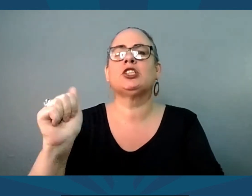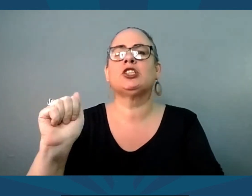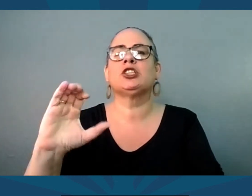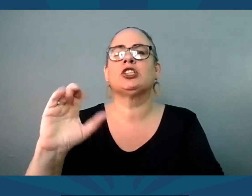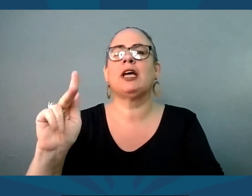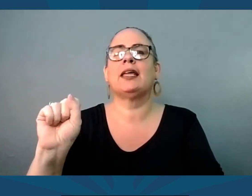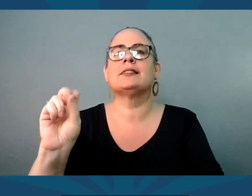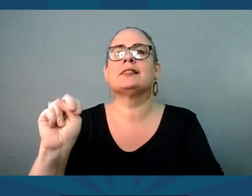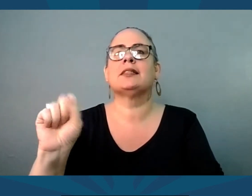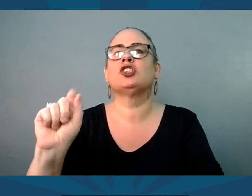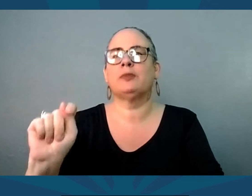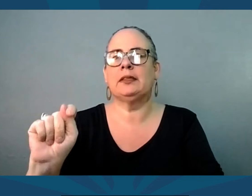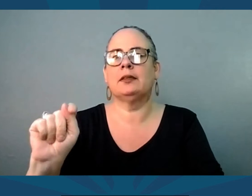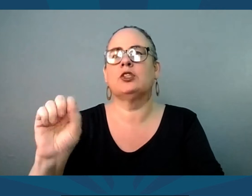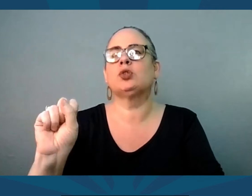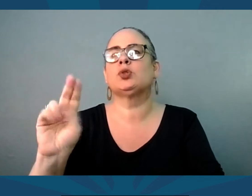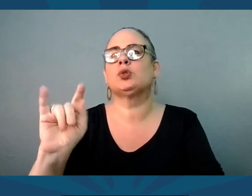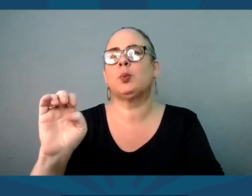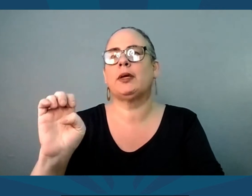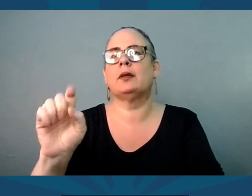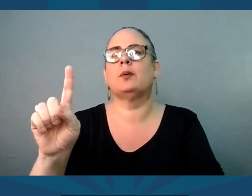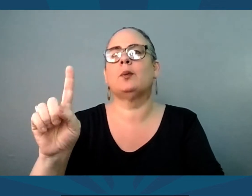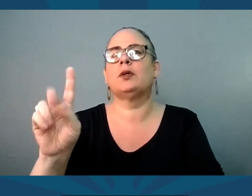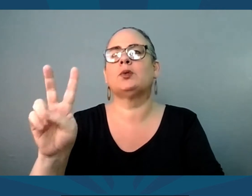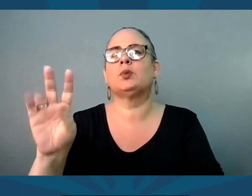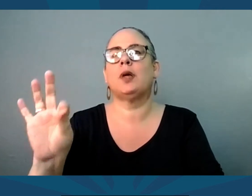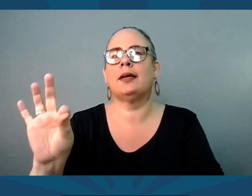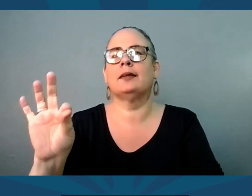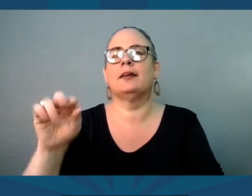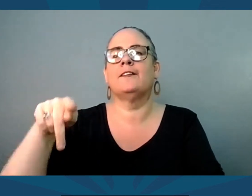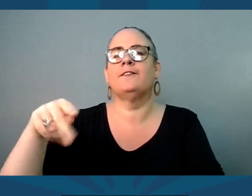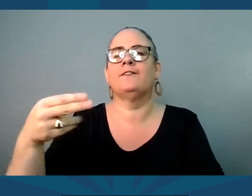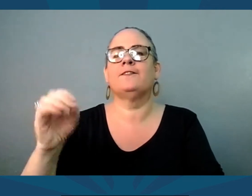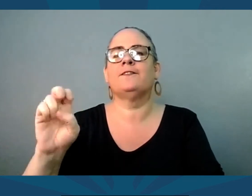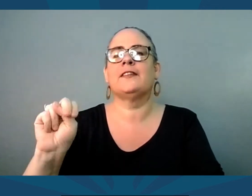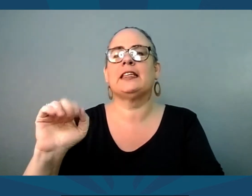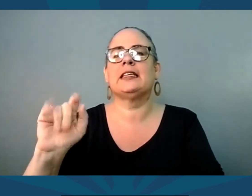1802 West Jackson Street, number 129.